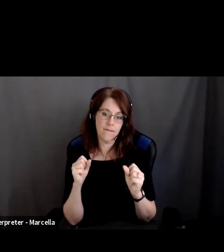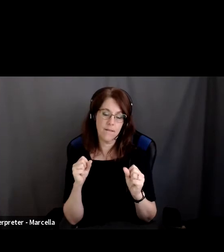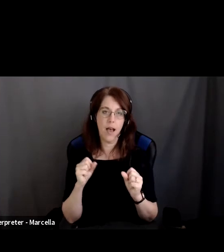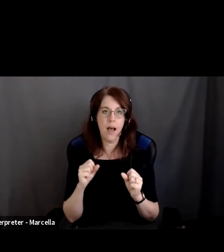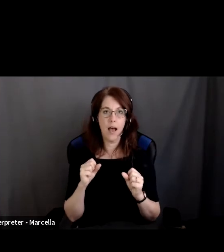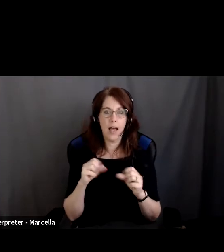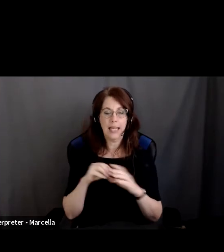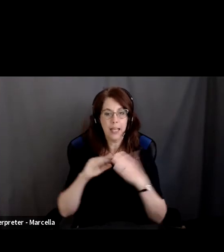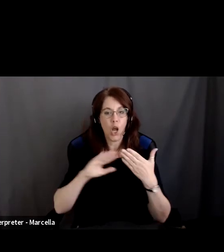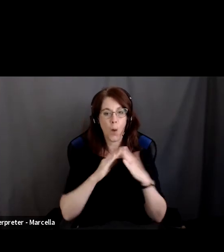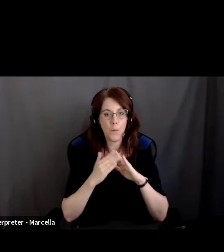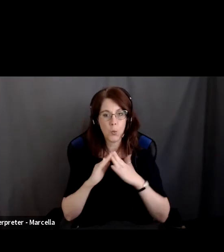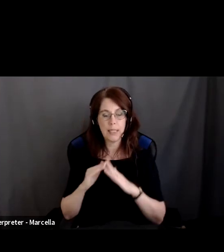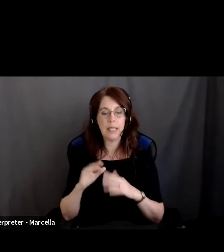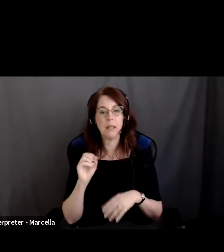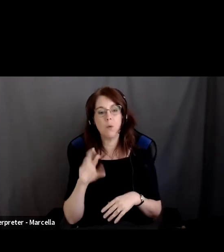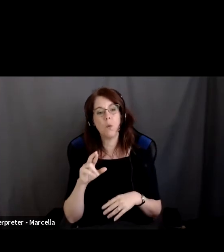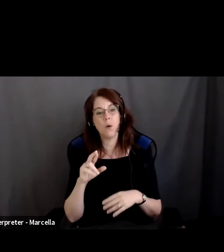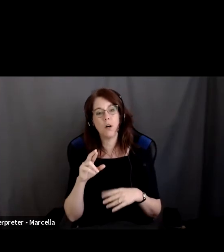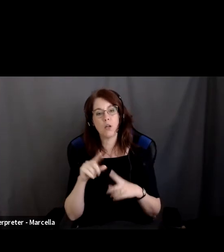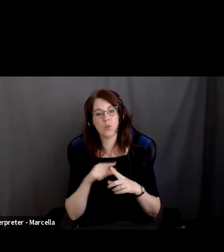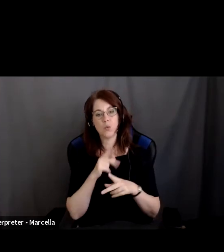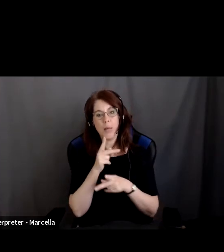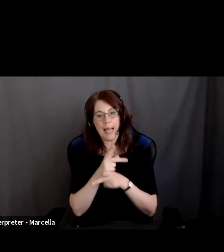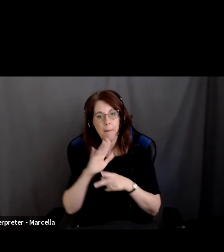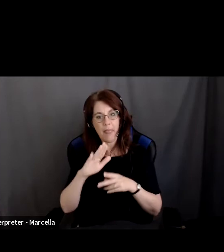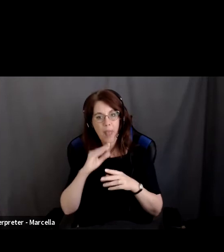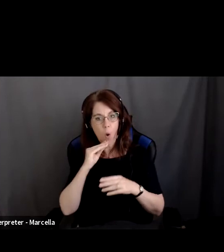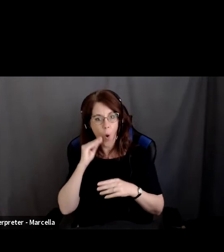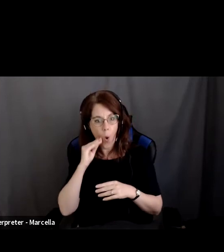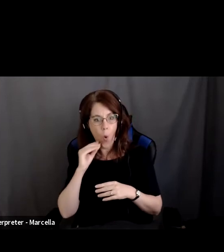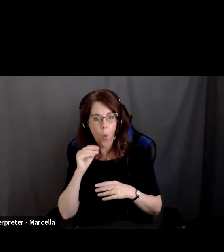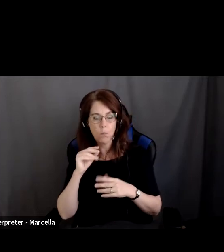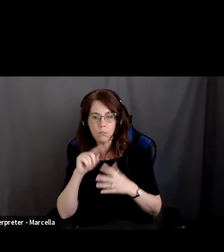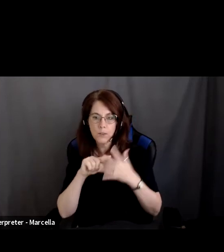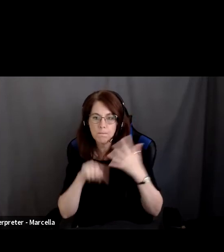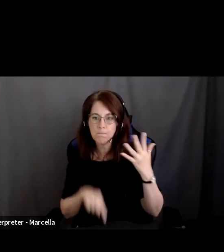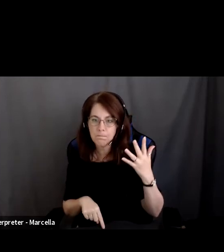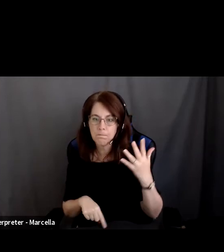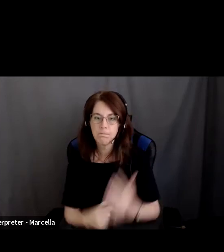in the community or to keep their homes or anything like that.